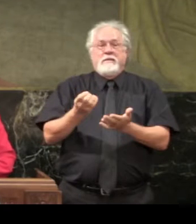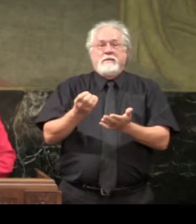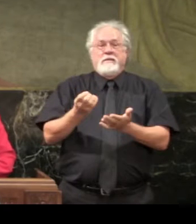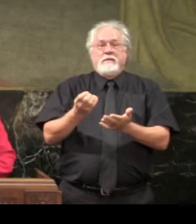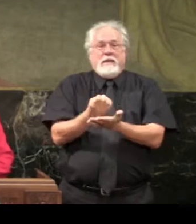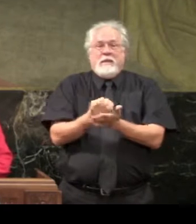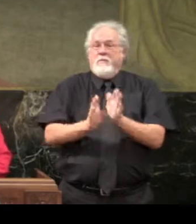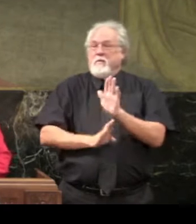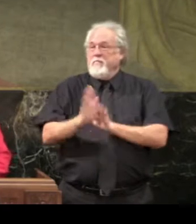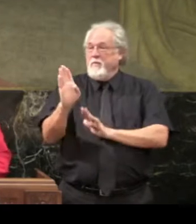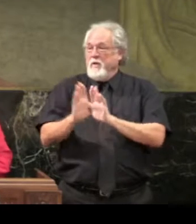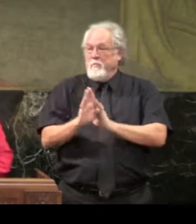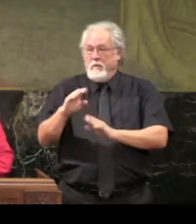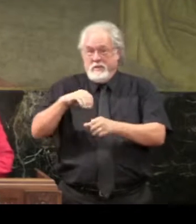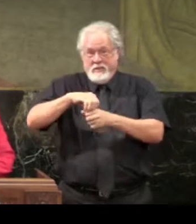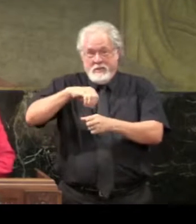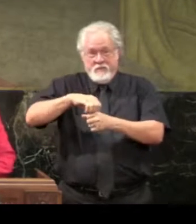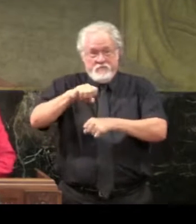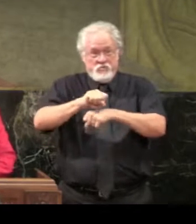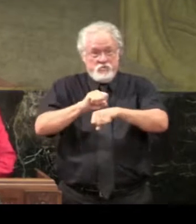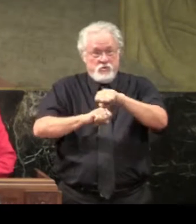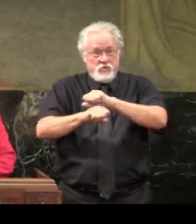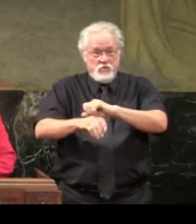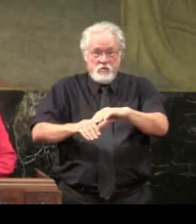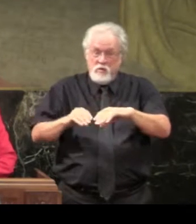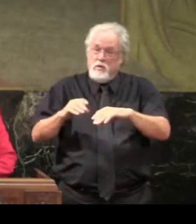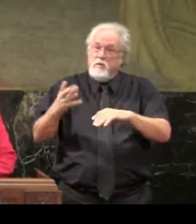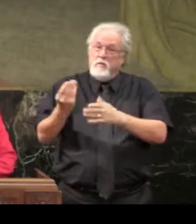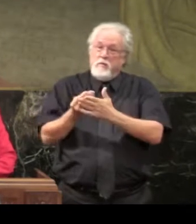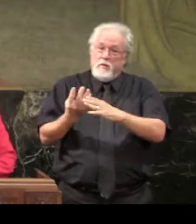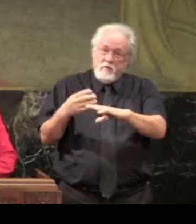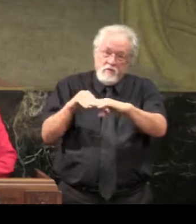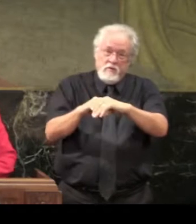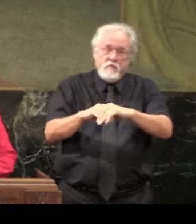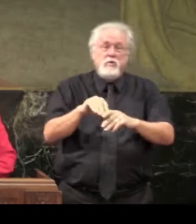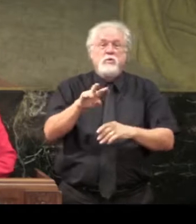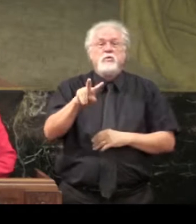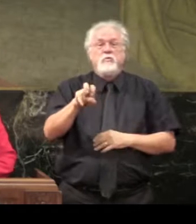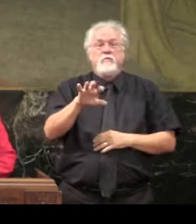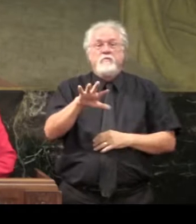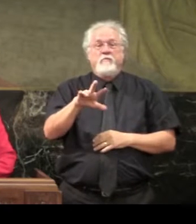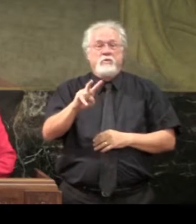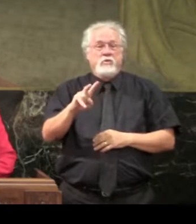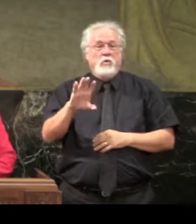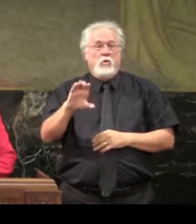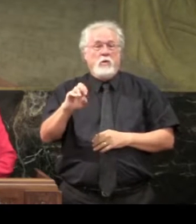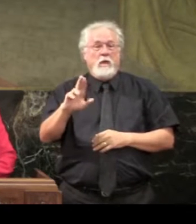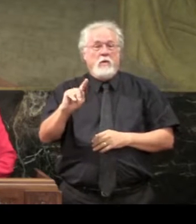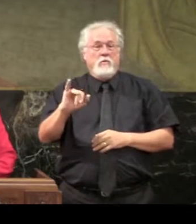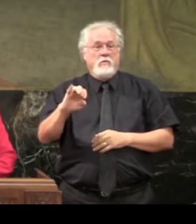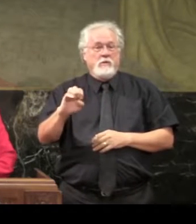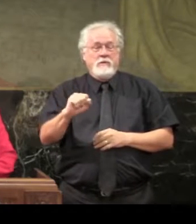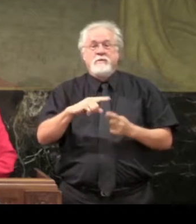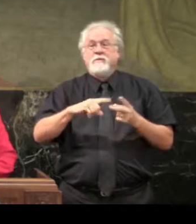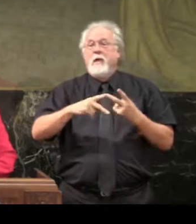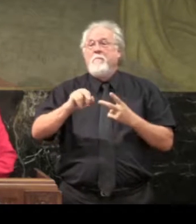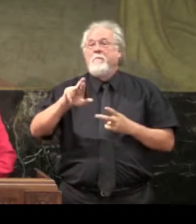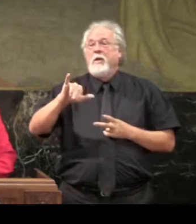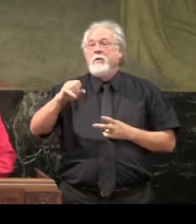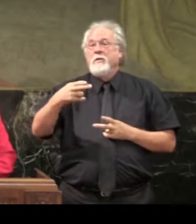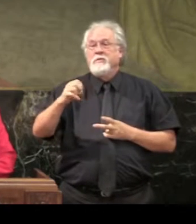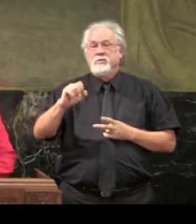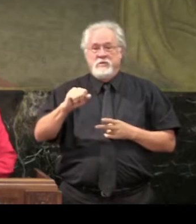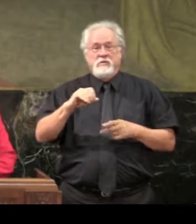development infrastructure investments in 252 counties and parishes across the 8 Delta states.